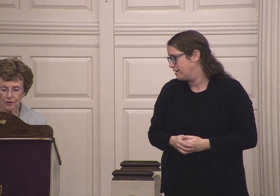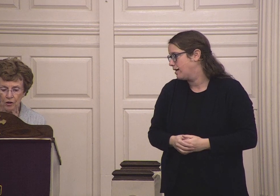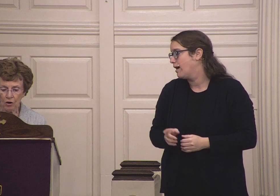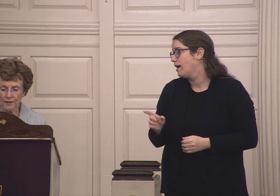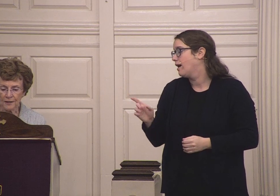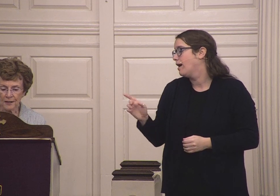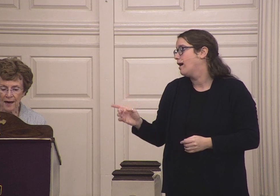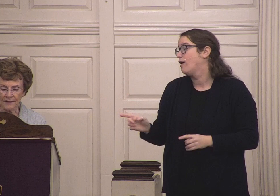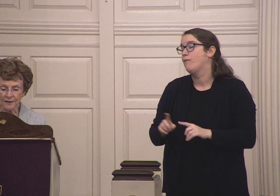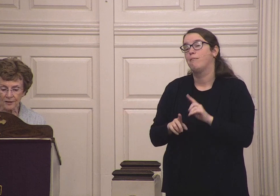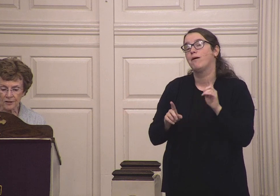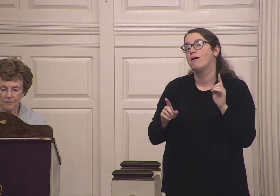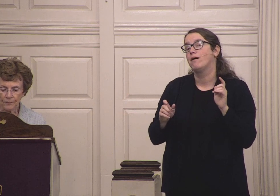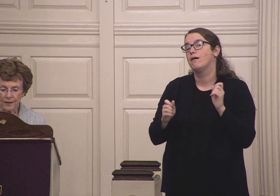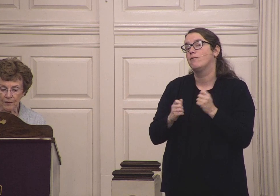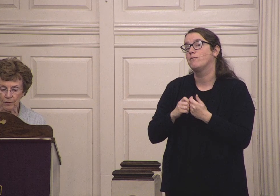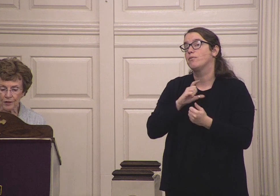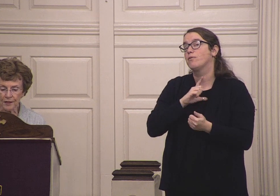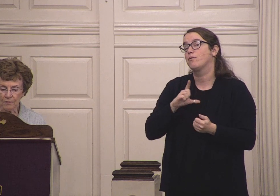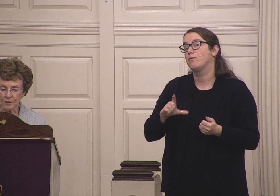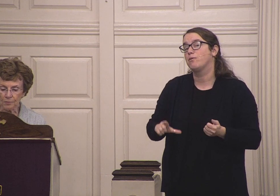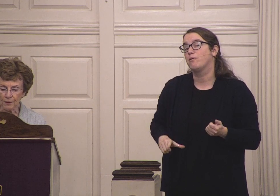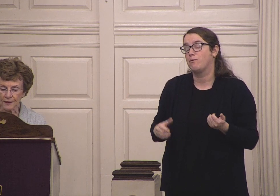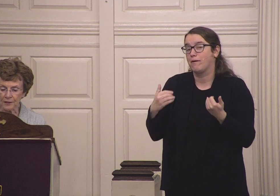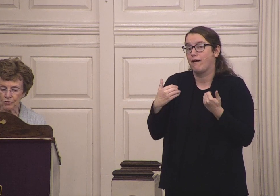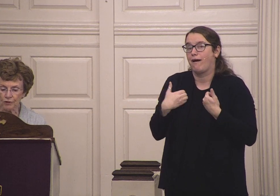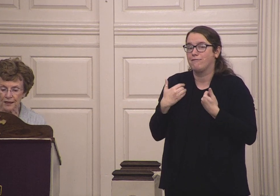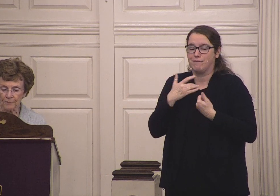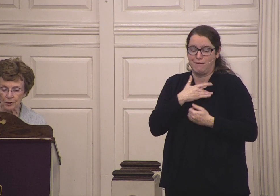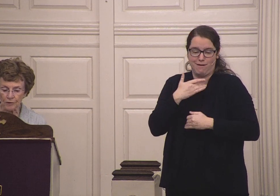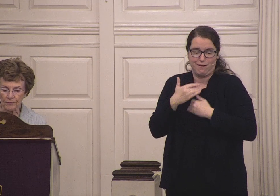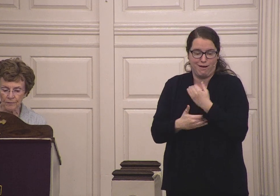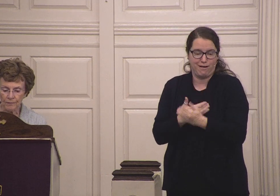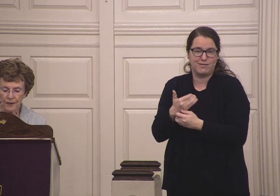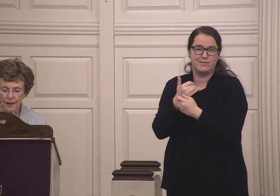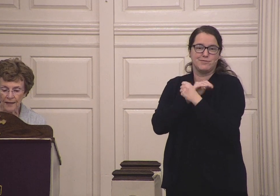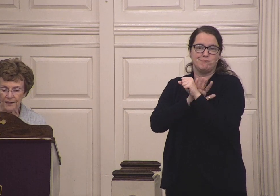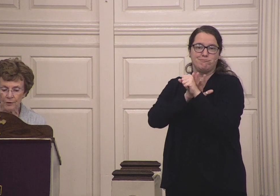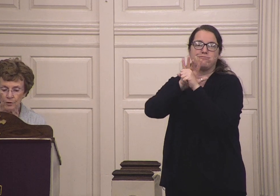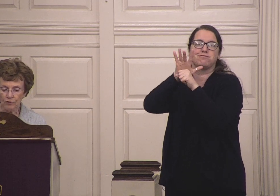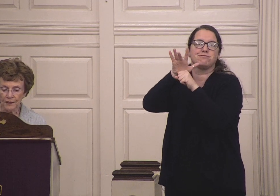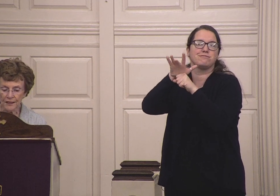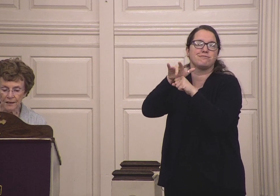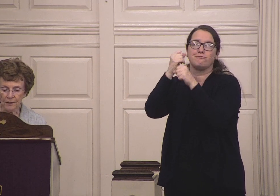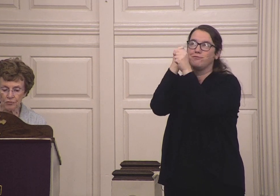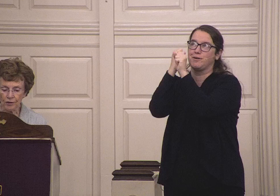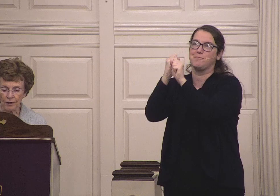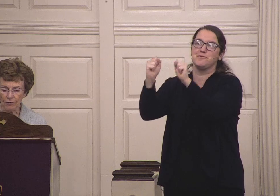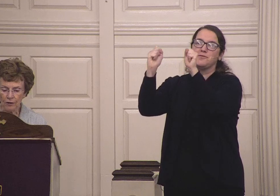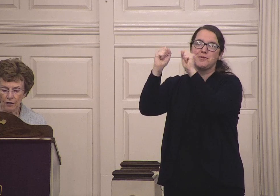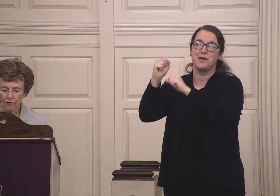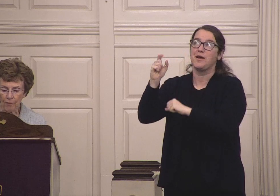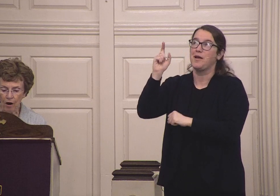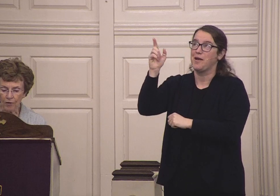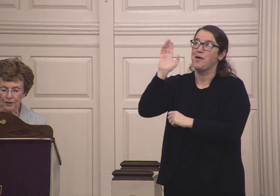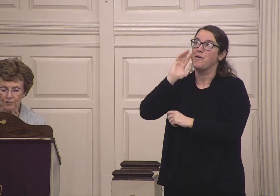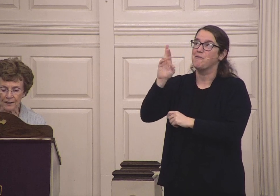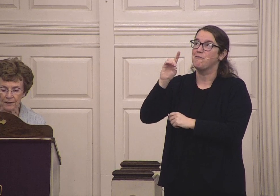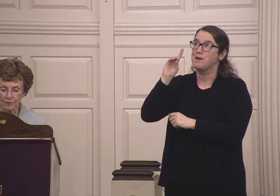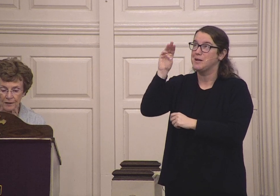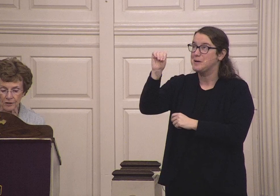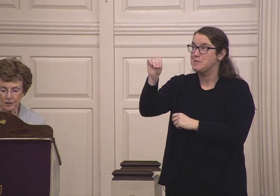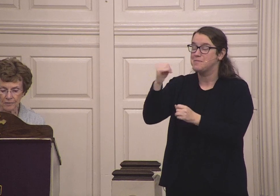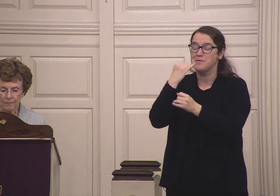For with the Lord is kindness, and with him is plenteous redemption, and he will redeem Israel from all